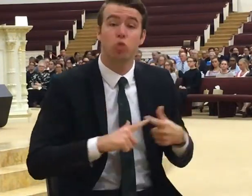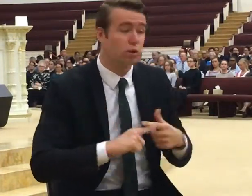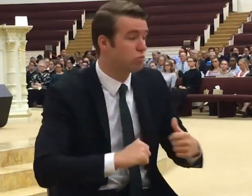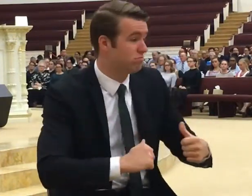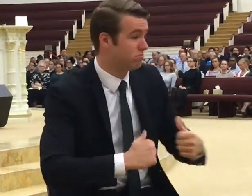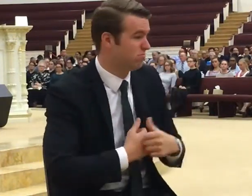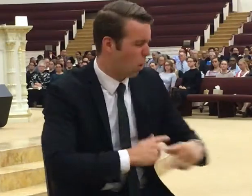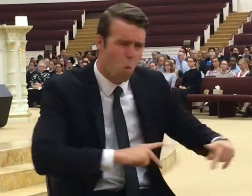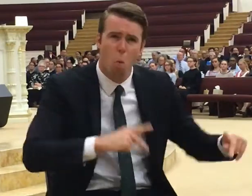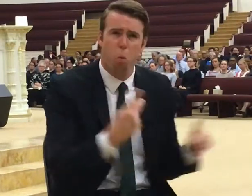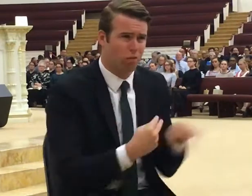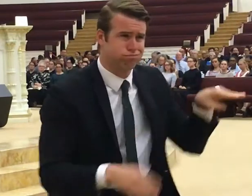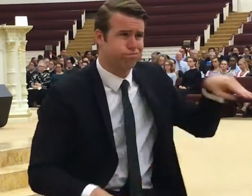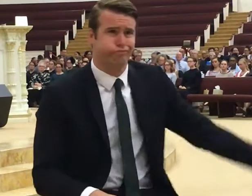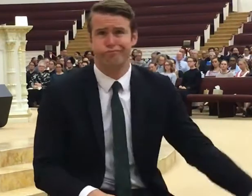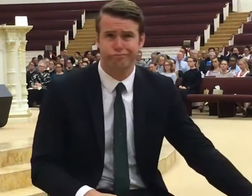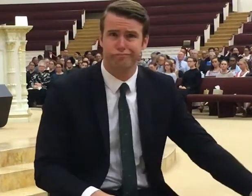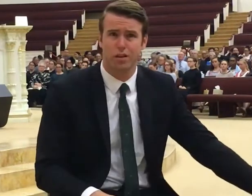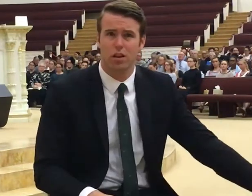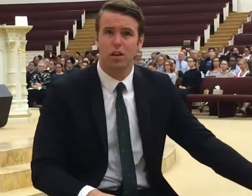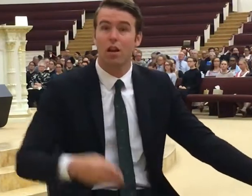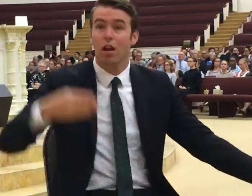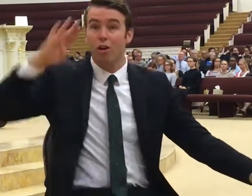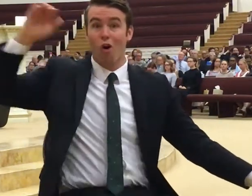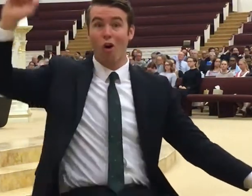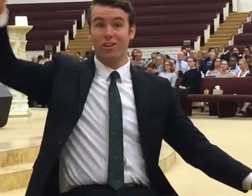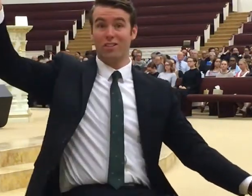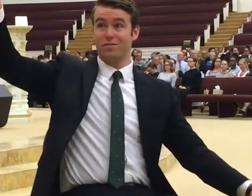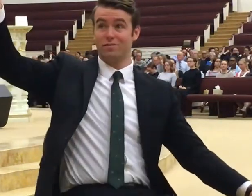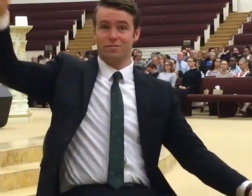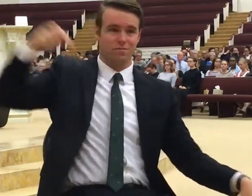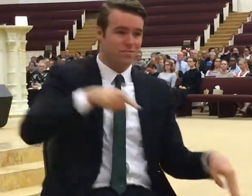far worse than what it fights.